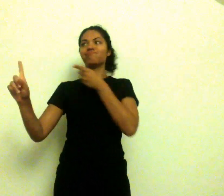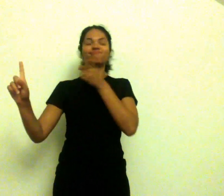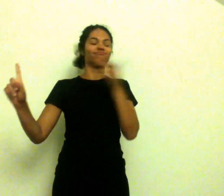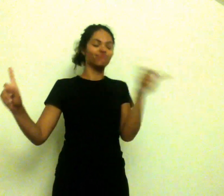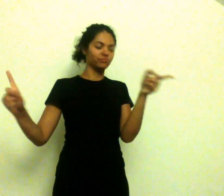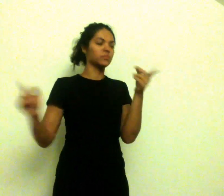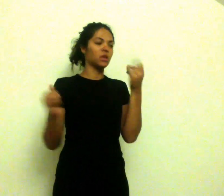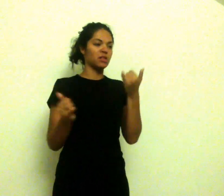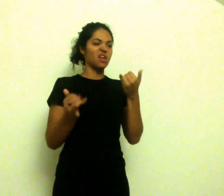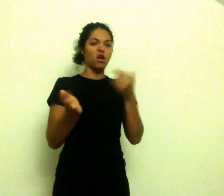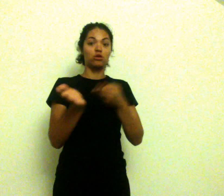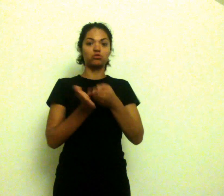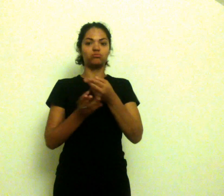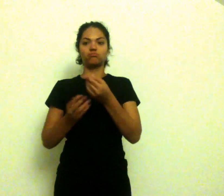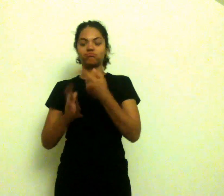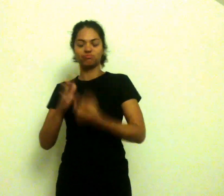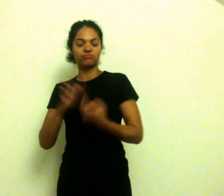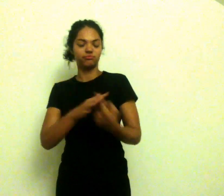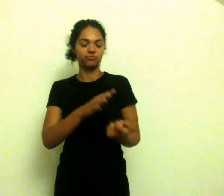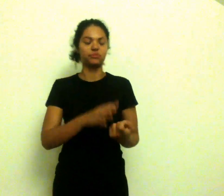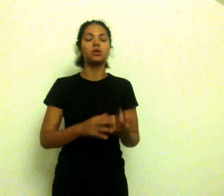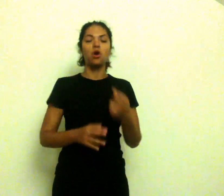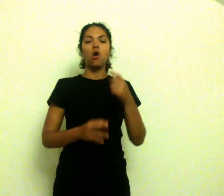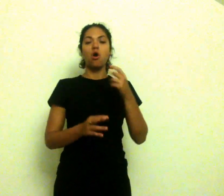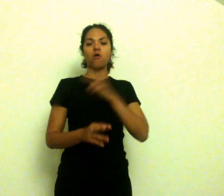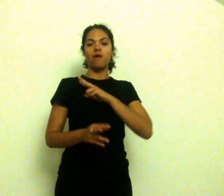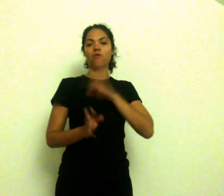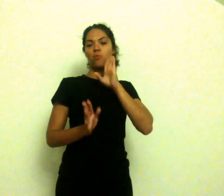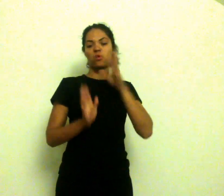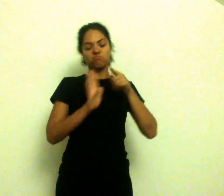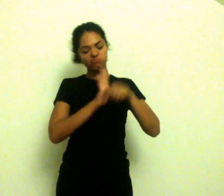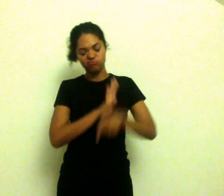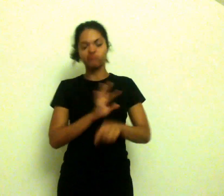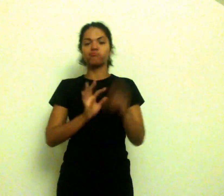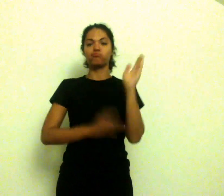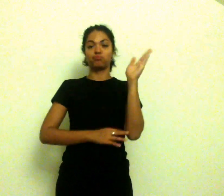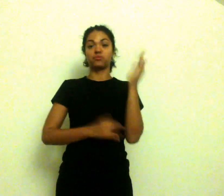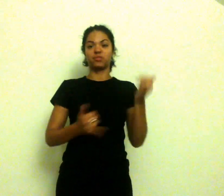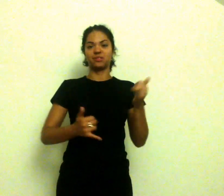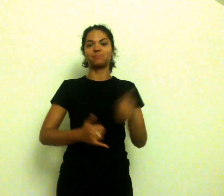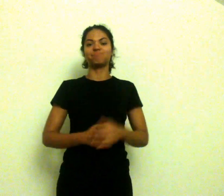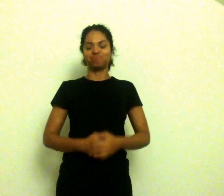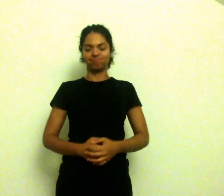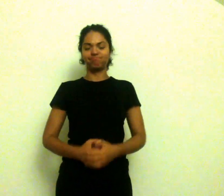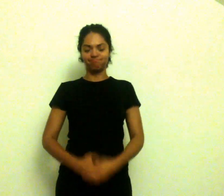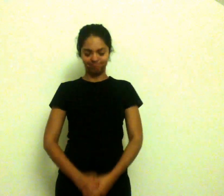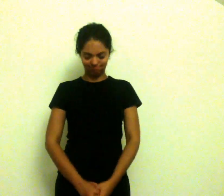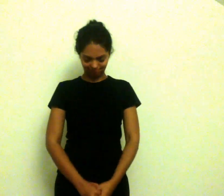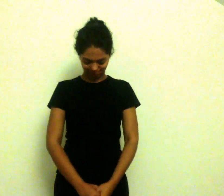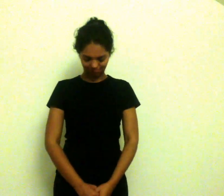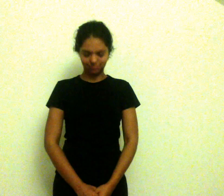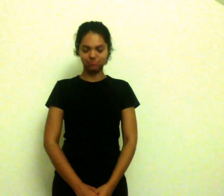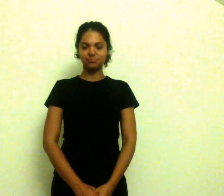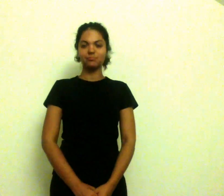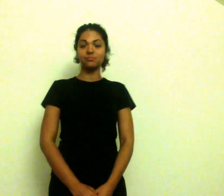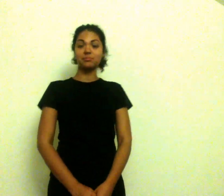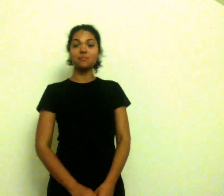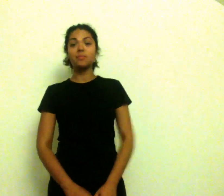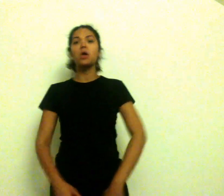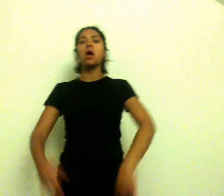Ravi. What I want to do, ladies and gentlemen, this morning is set for you a cultural backdrop of